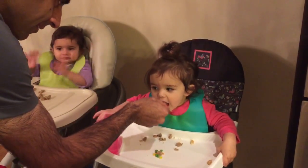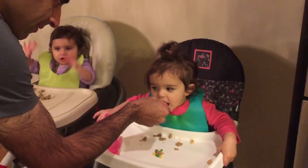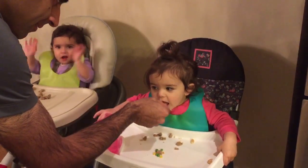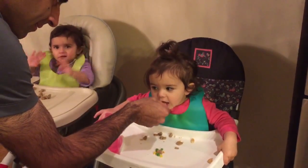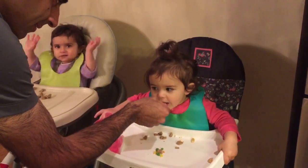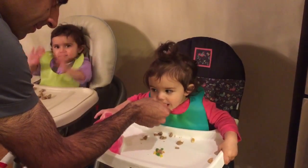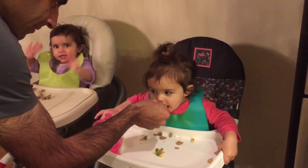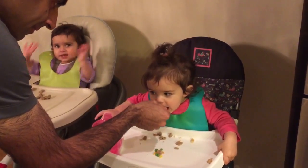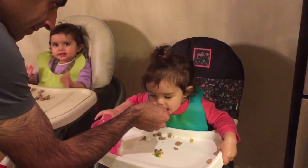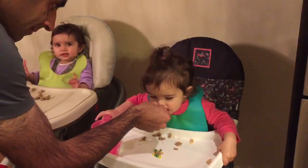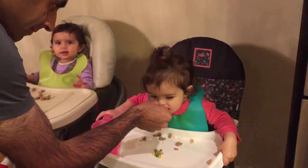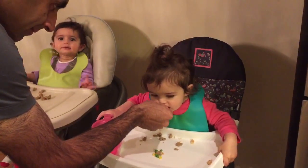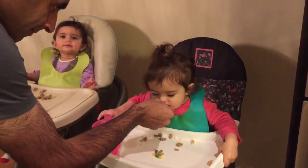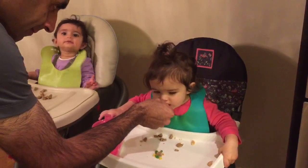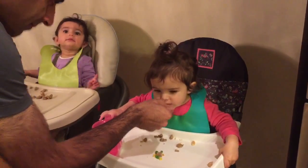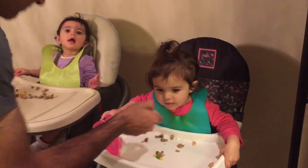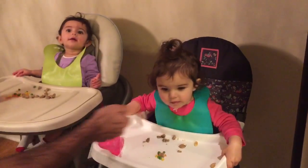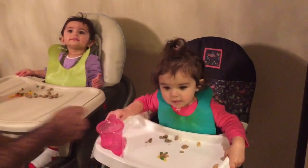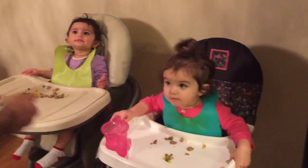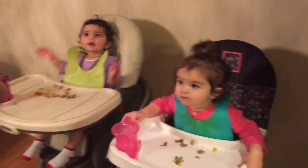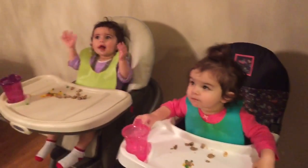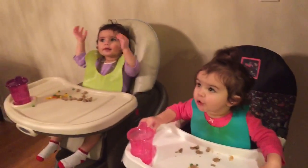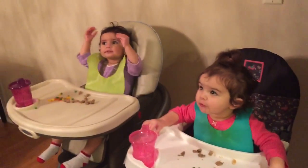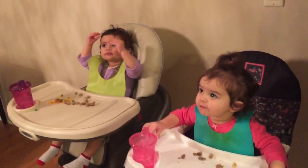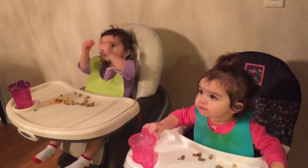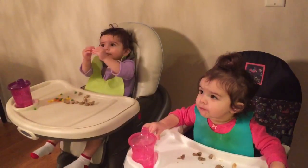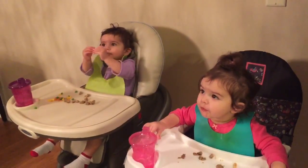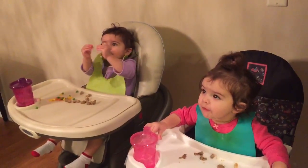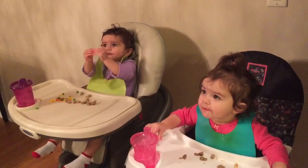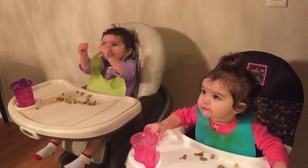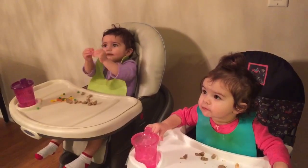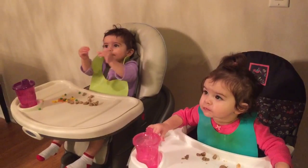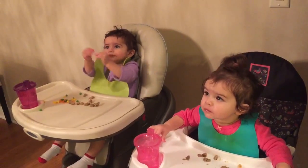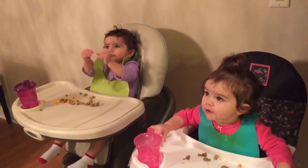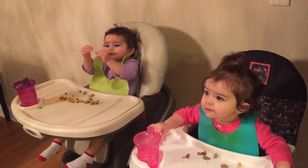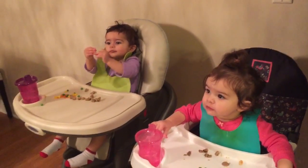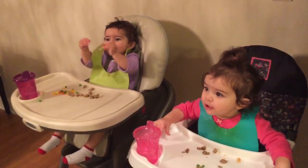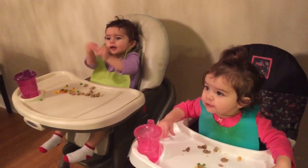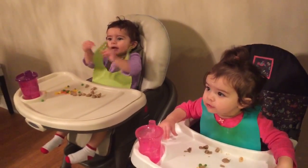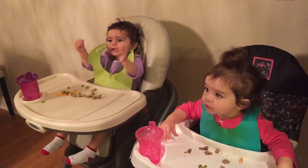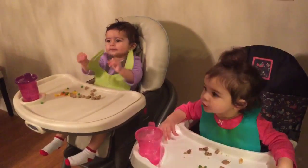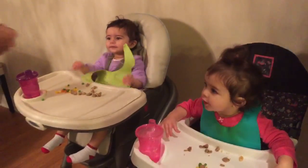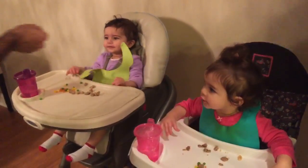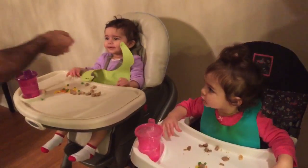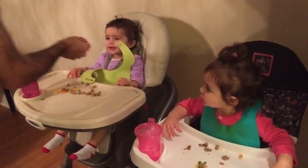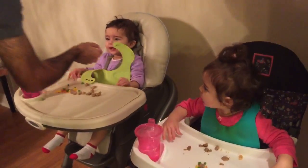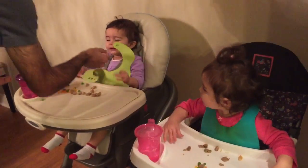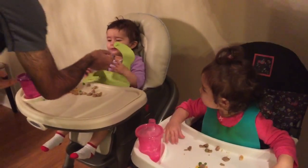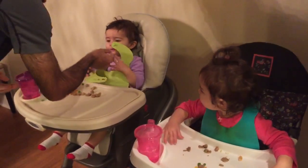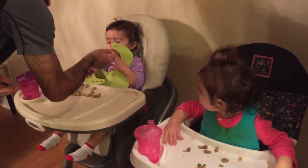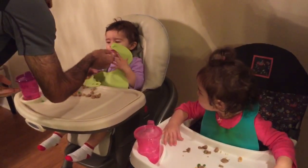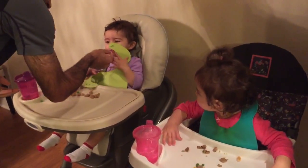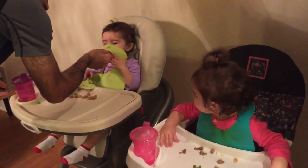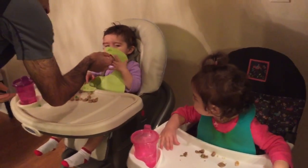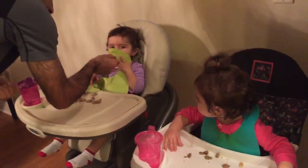Papa, put them. What would you like? More? Papa, put them. Papa, put them. them.